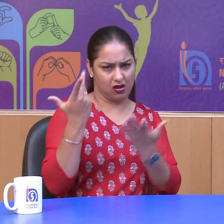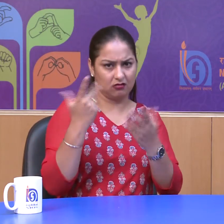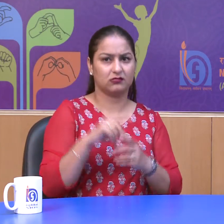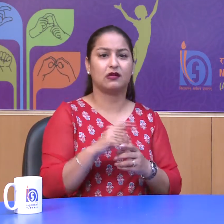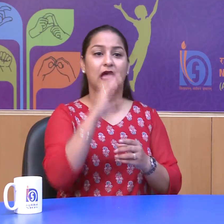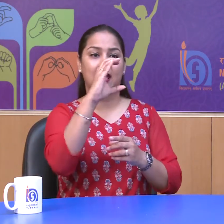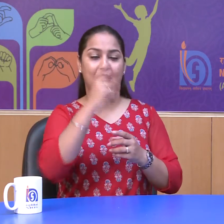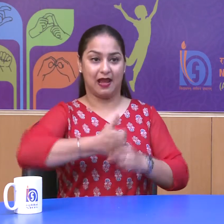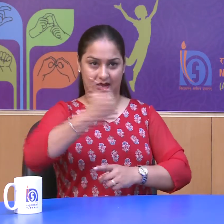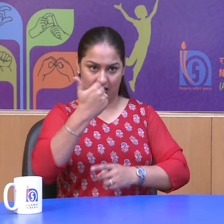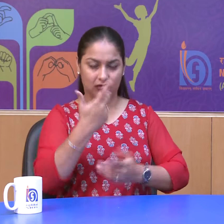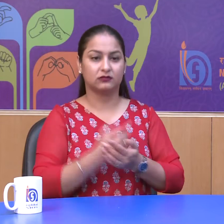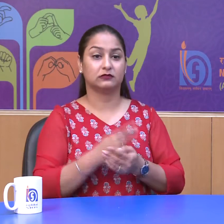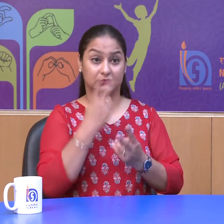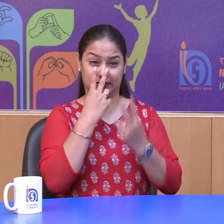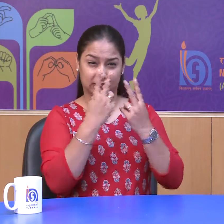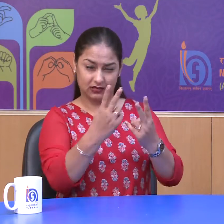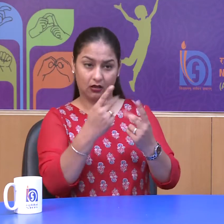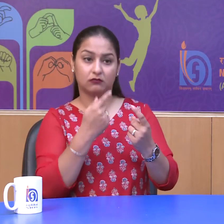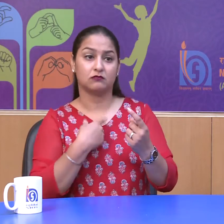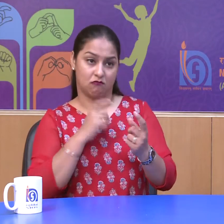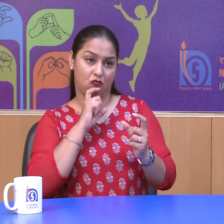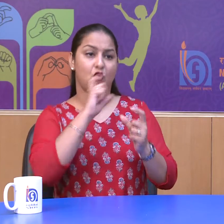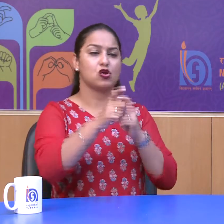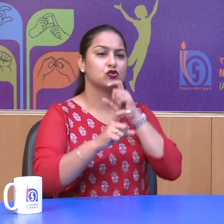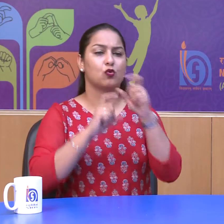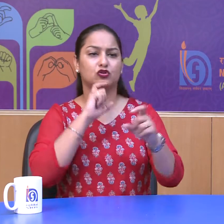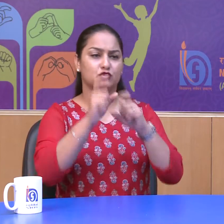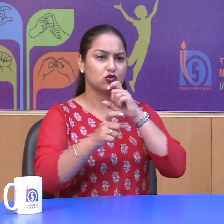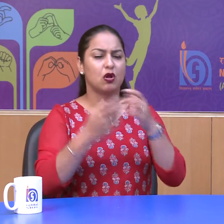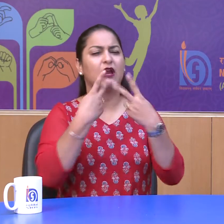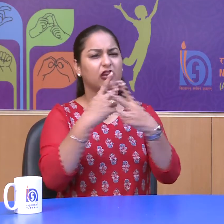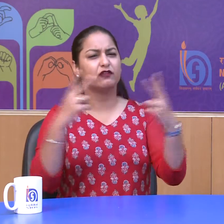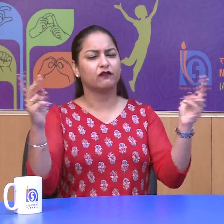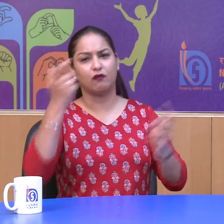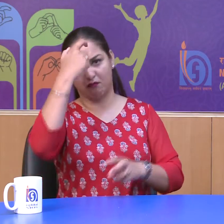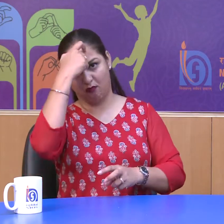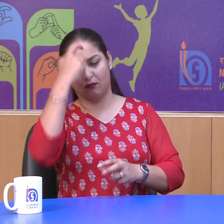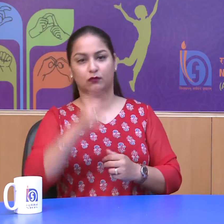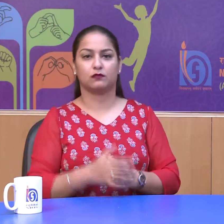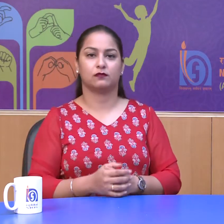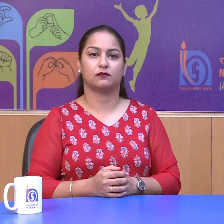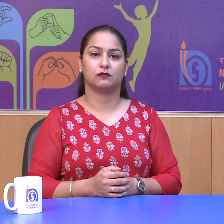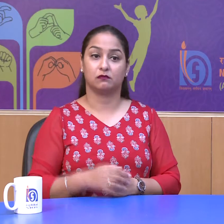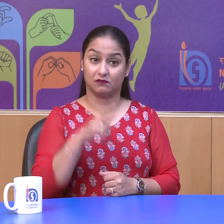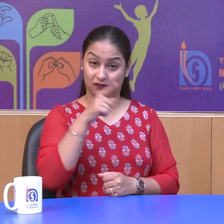candidates and express their opinions on various issues. They do so